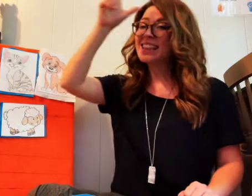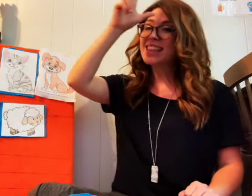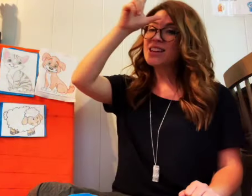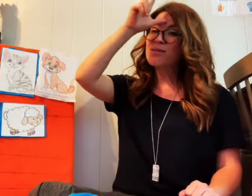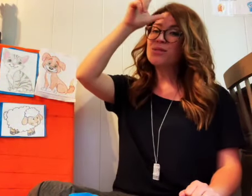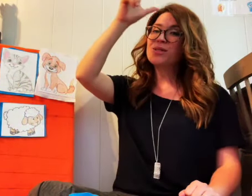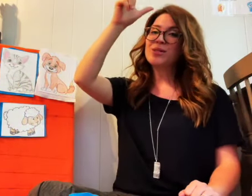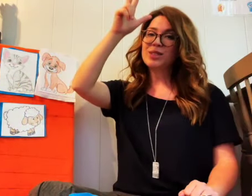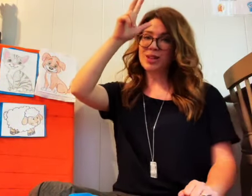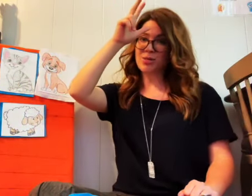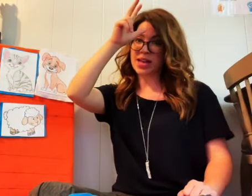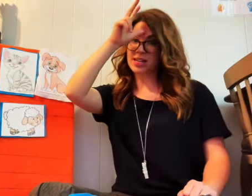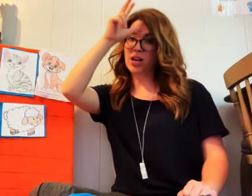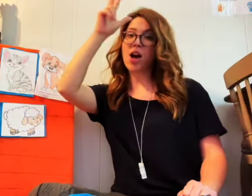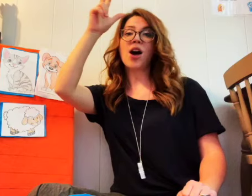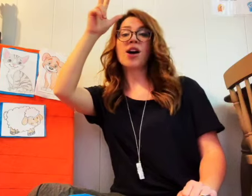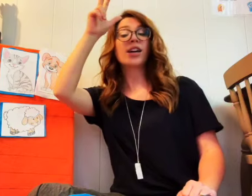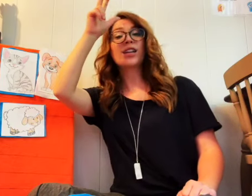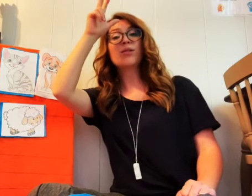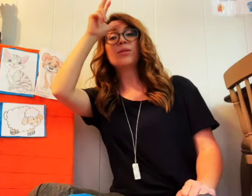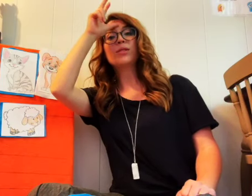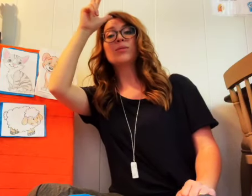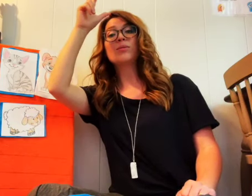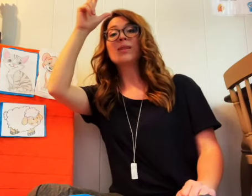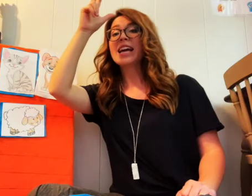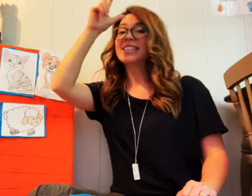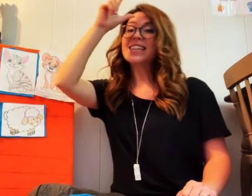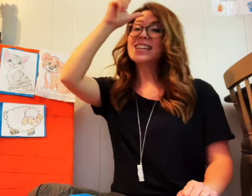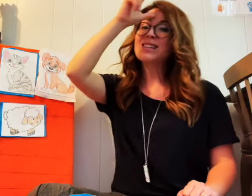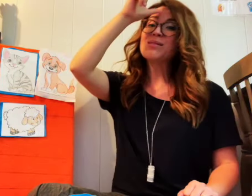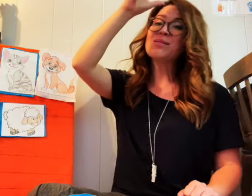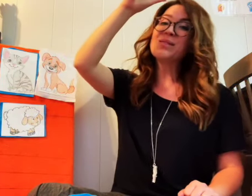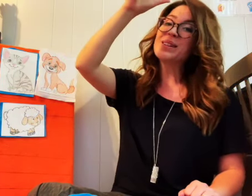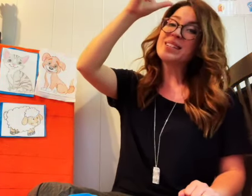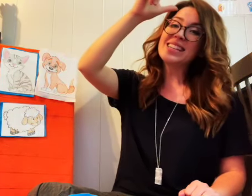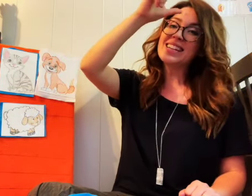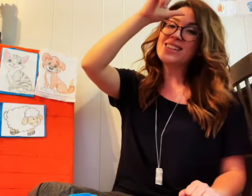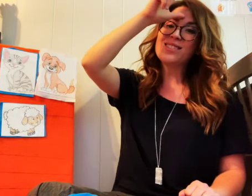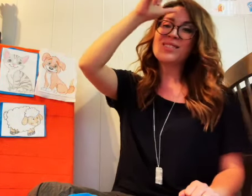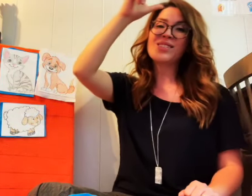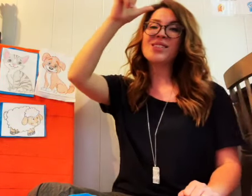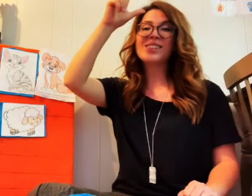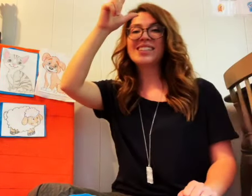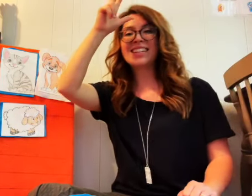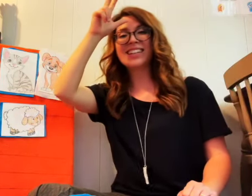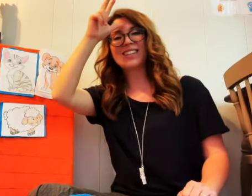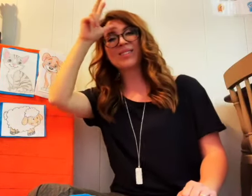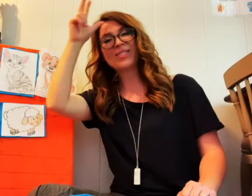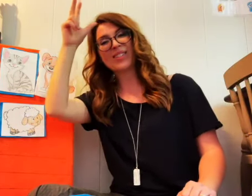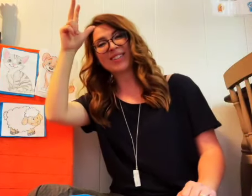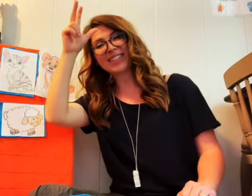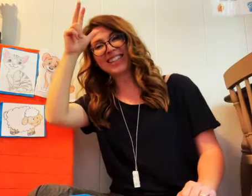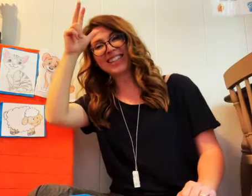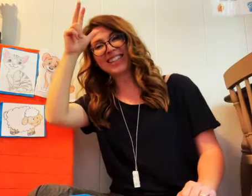little rooster went cock-a-doodle-doo. Dee-doodle, dee-doodle, dee-doodle,